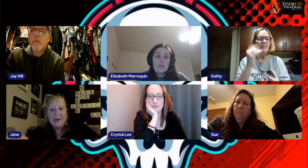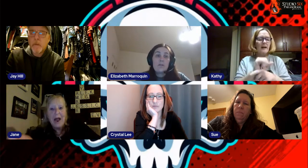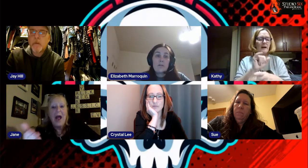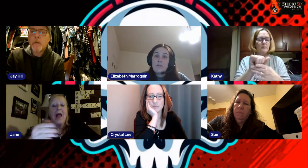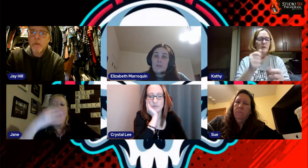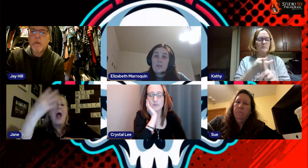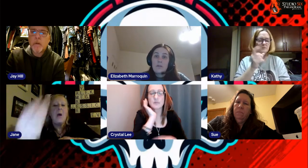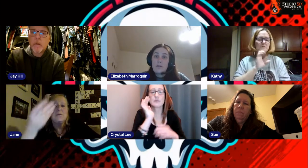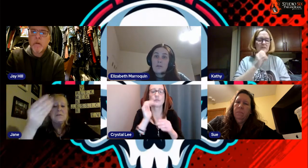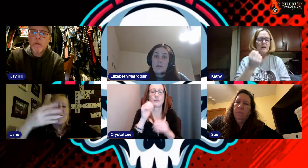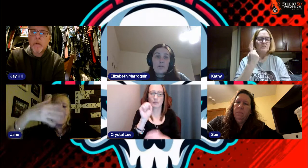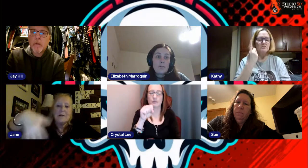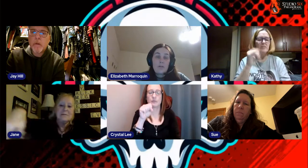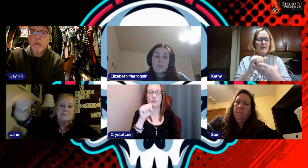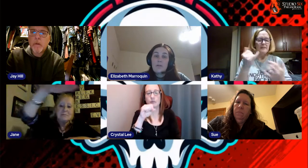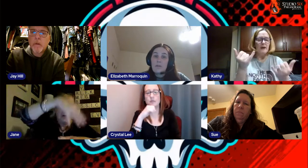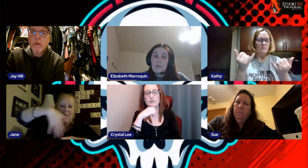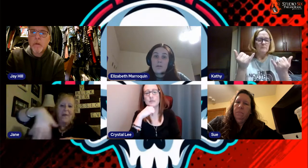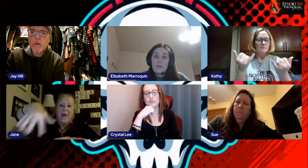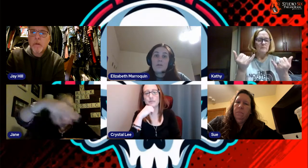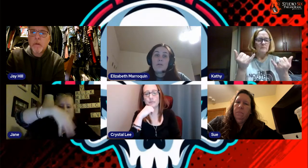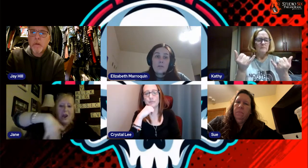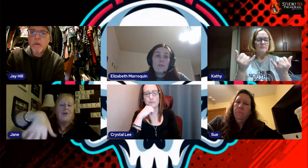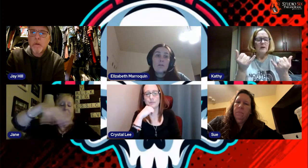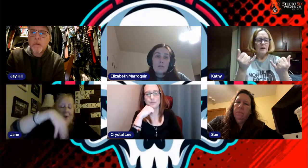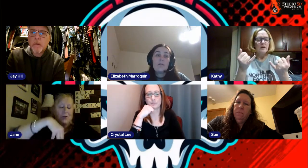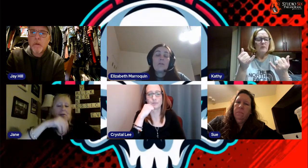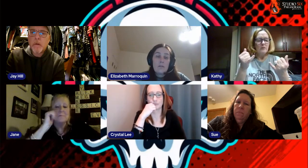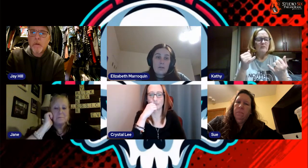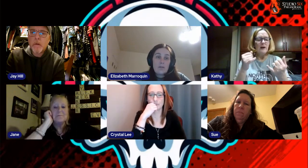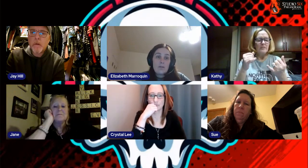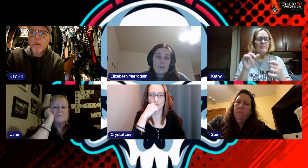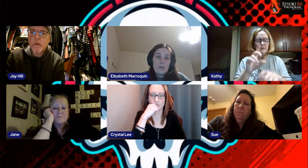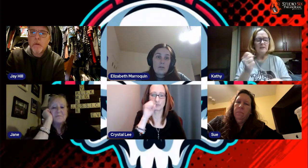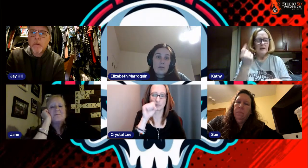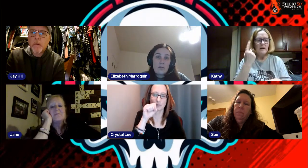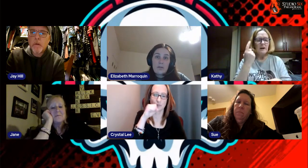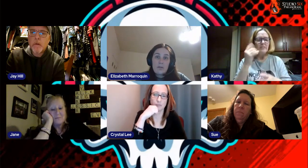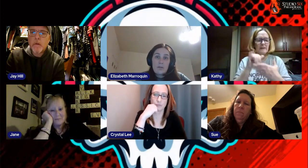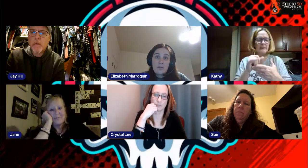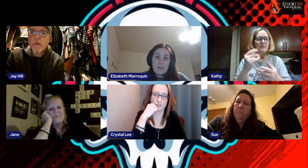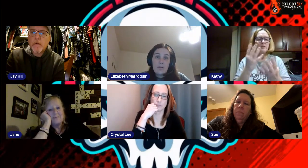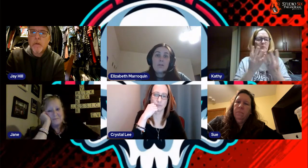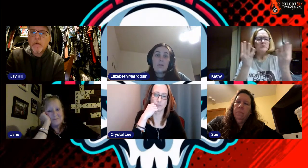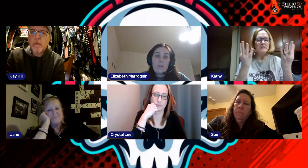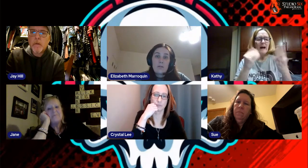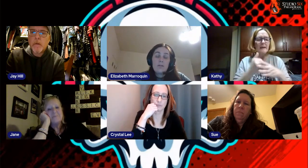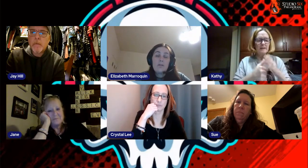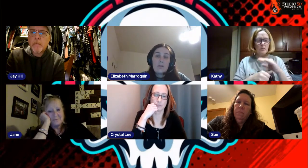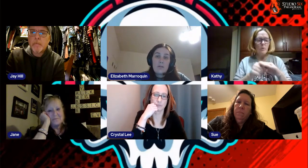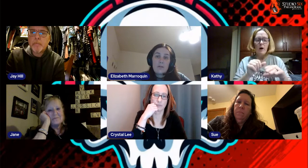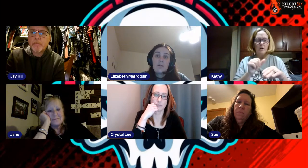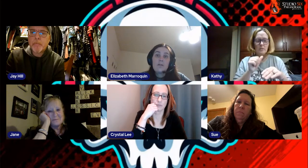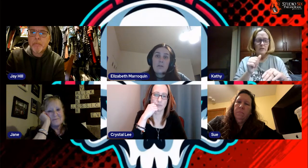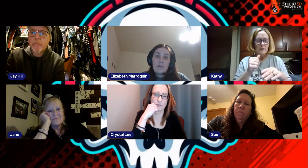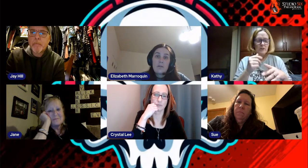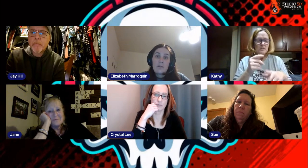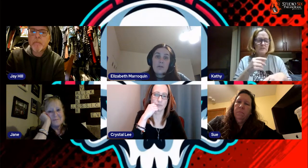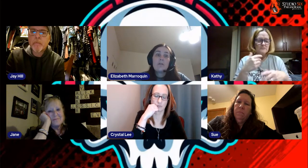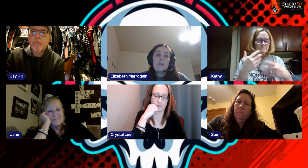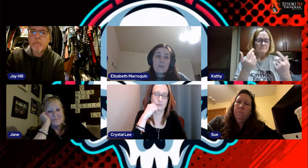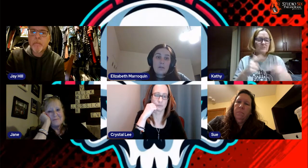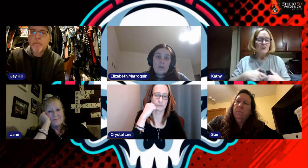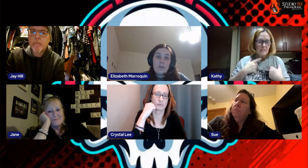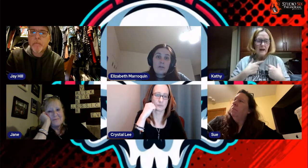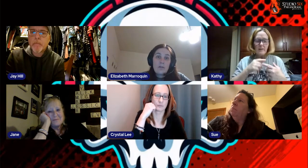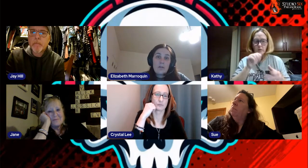know, I got that from Chris. I understood that now. They were around there. I got that now. So they were just hiding in the wall.